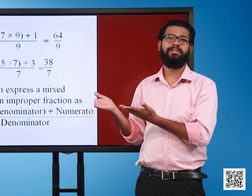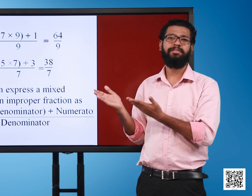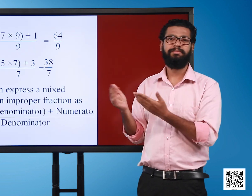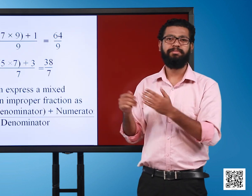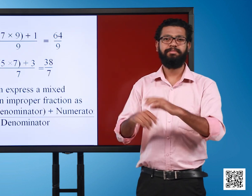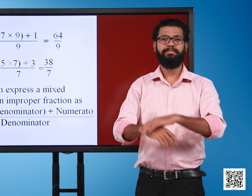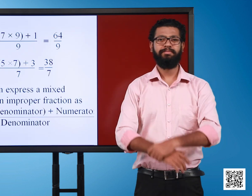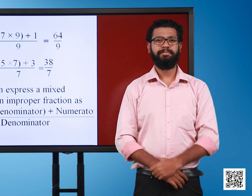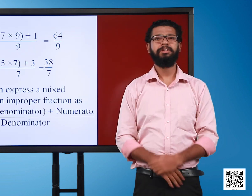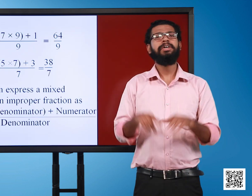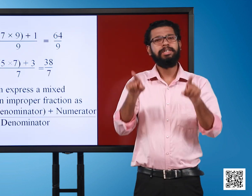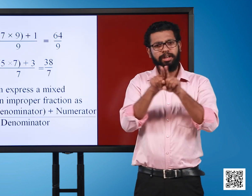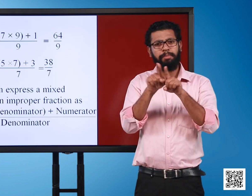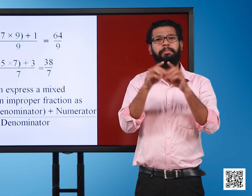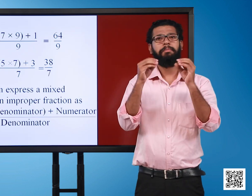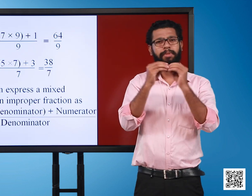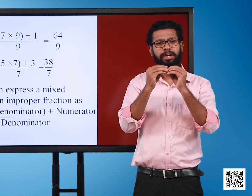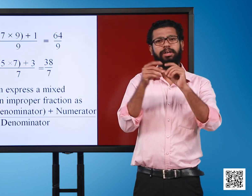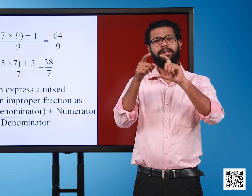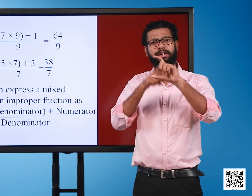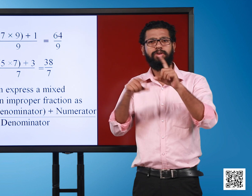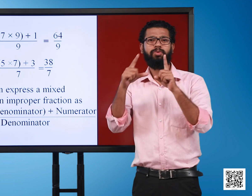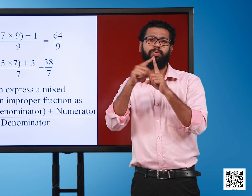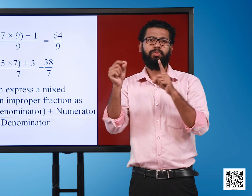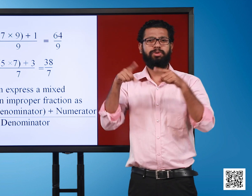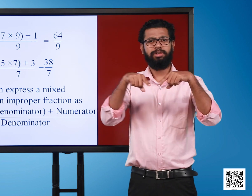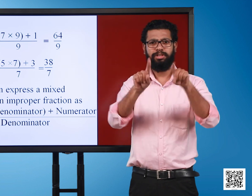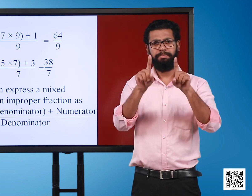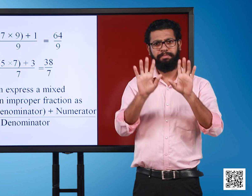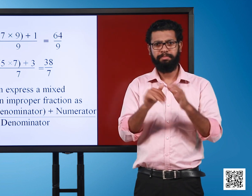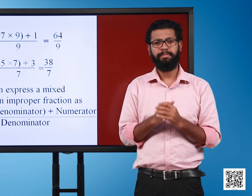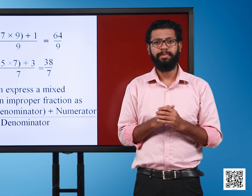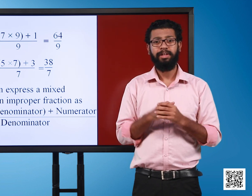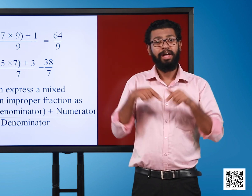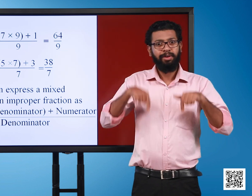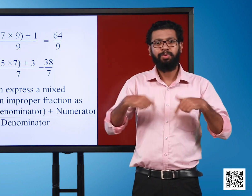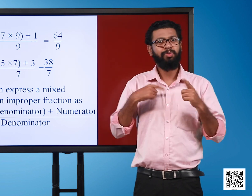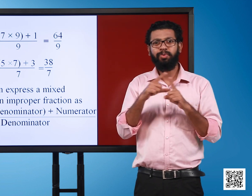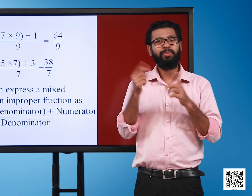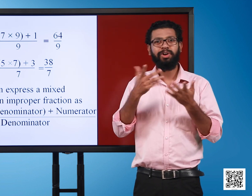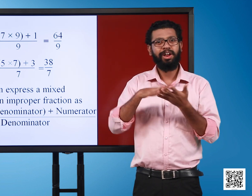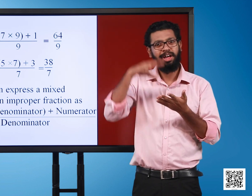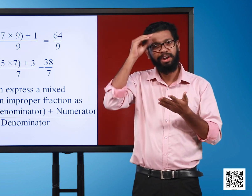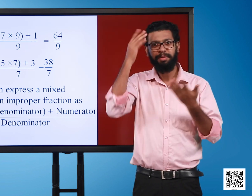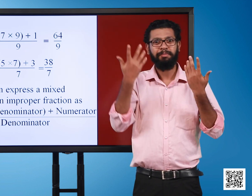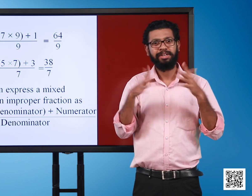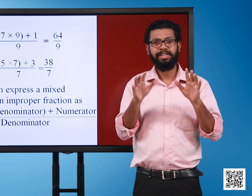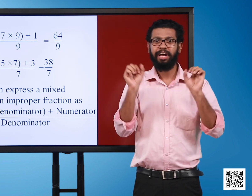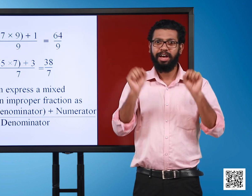B. 7 1 upon 9 is equal to, within brackets, 7 multiplied by 9 plus 1 divided by